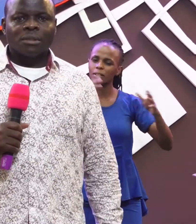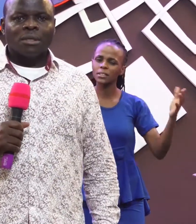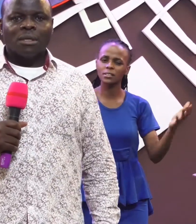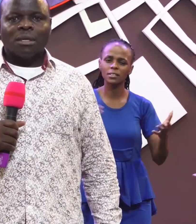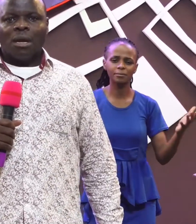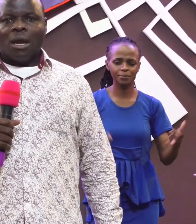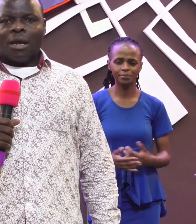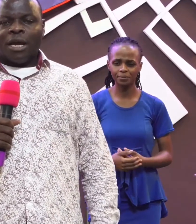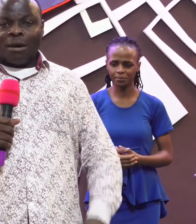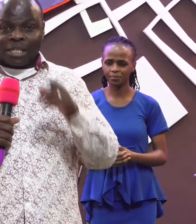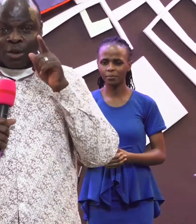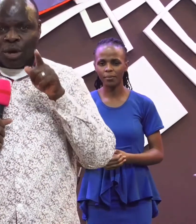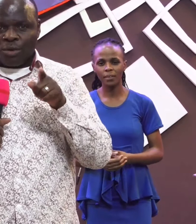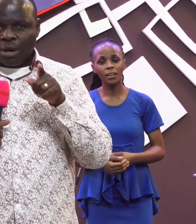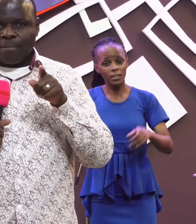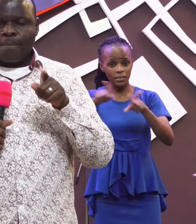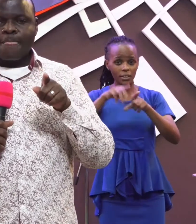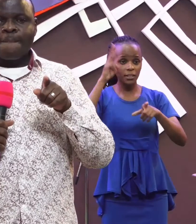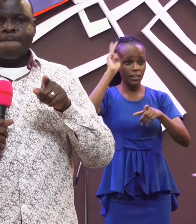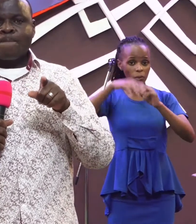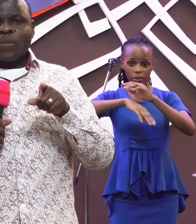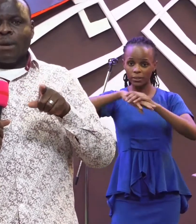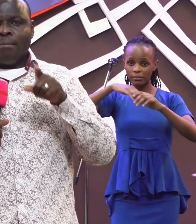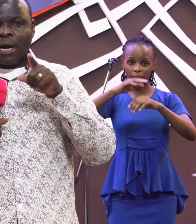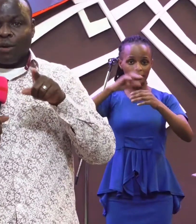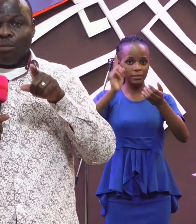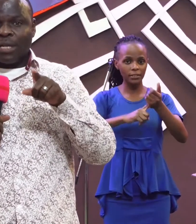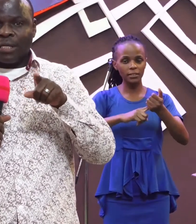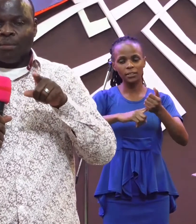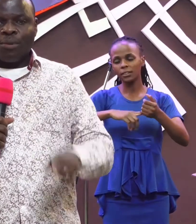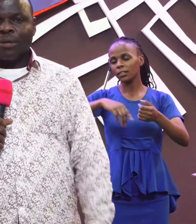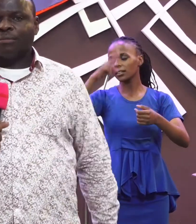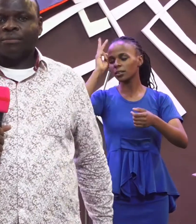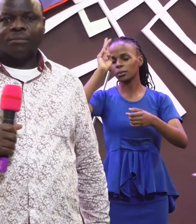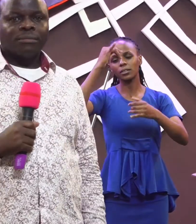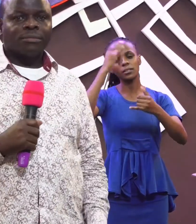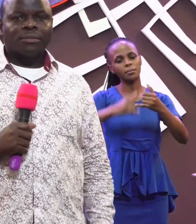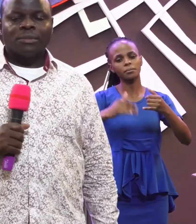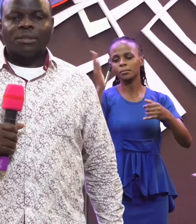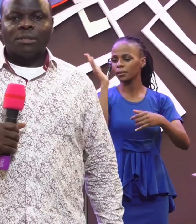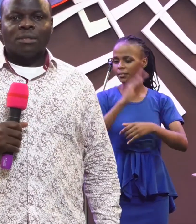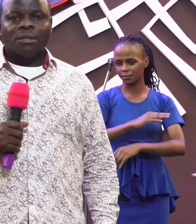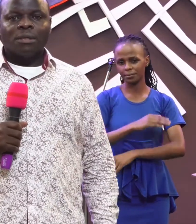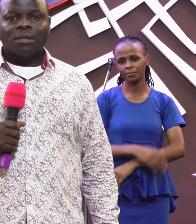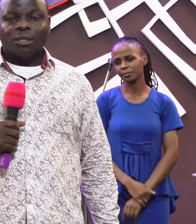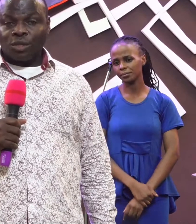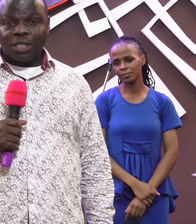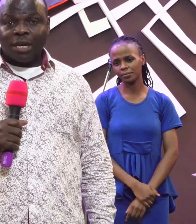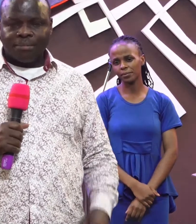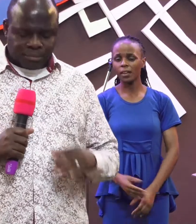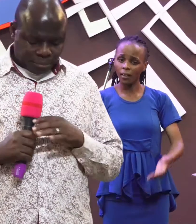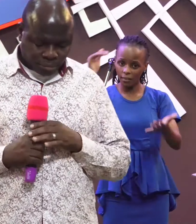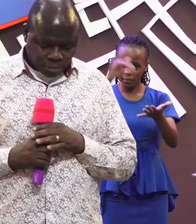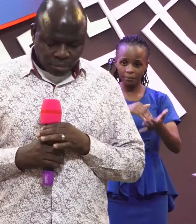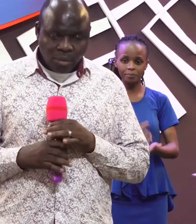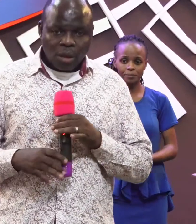of the blessing they are in. And if not, they will end up poorly.